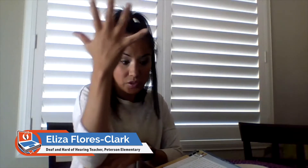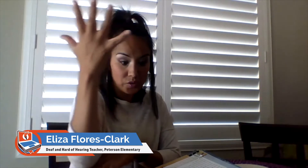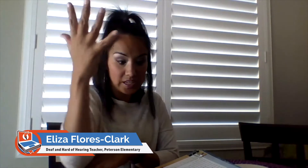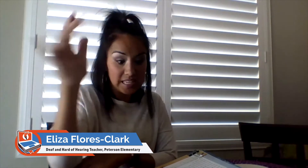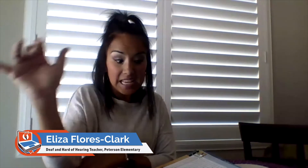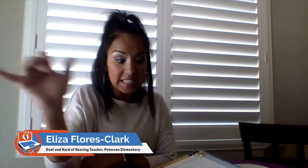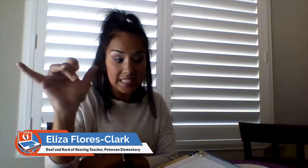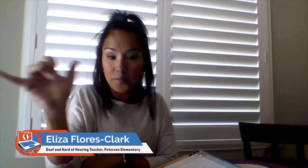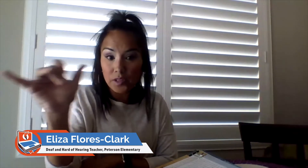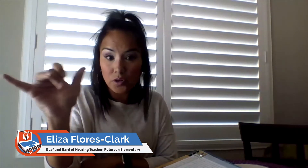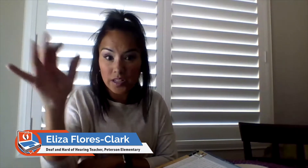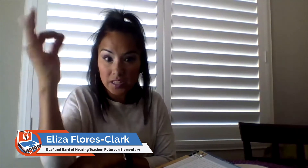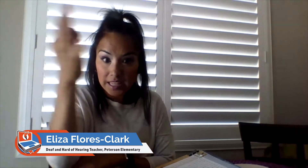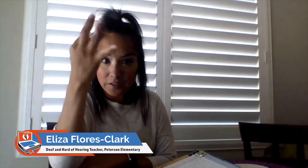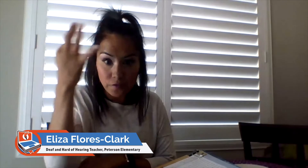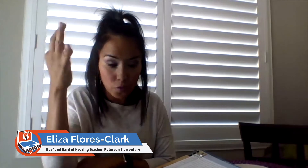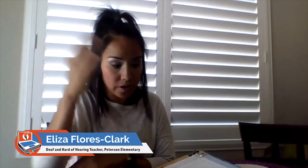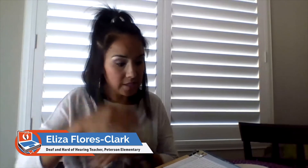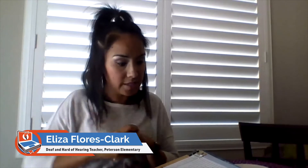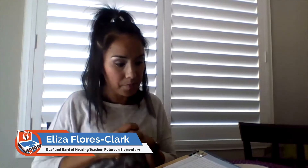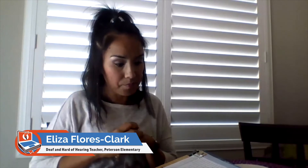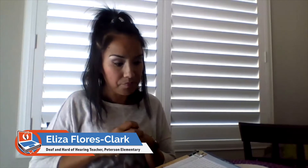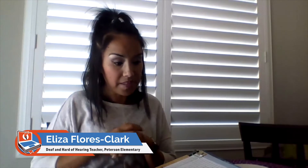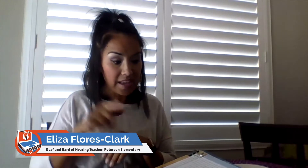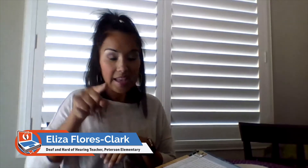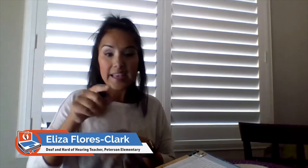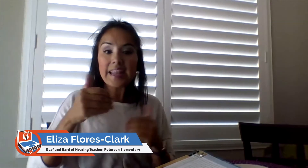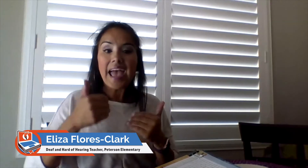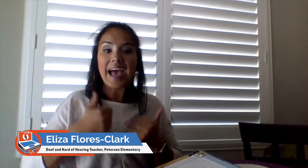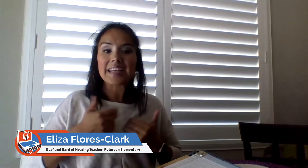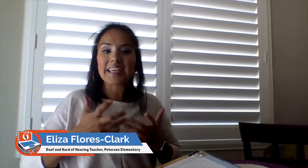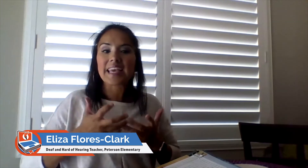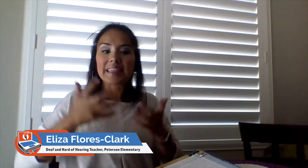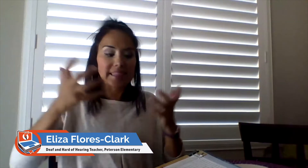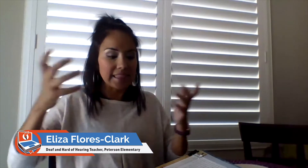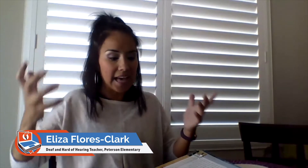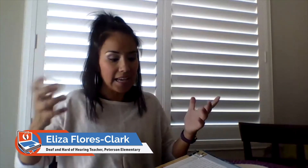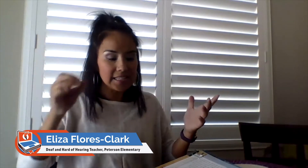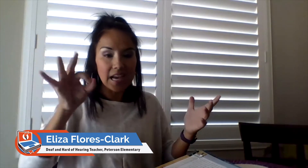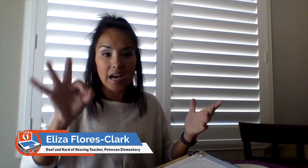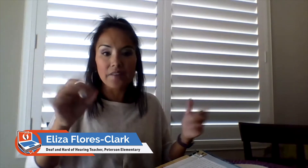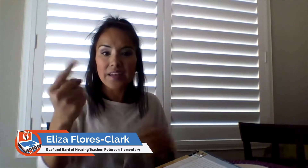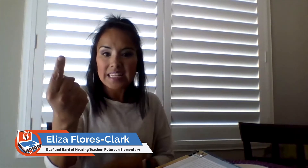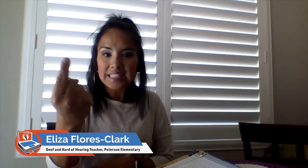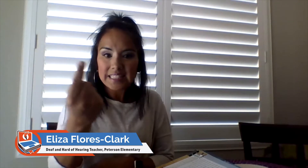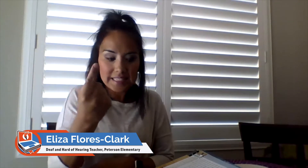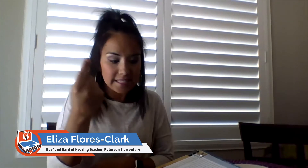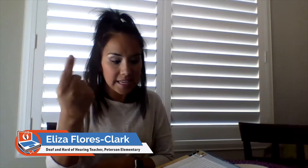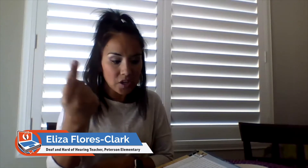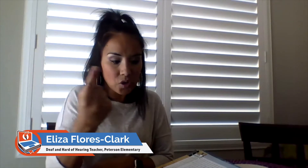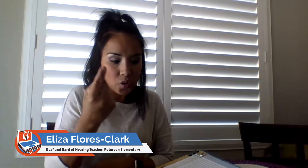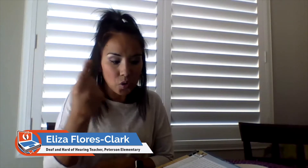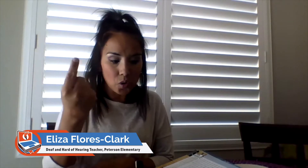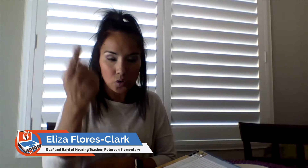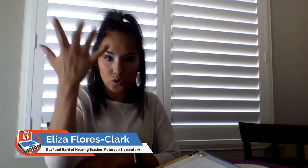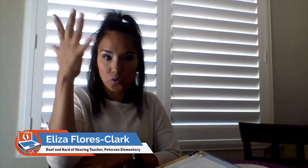trees, similar into like a forest. It has a lot of single